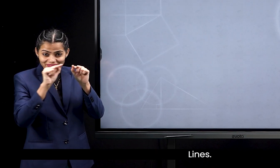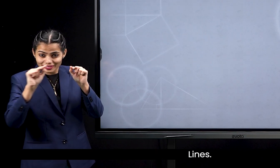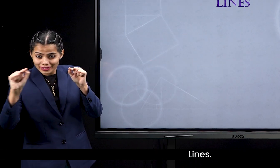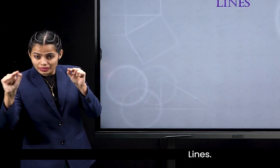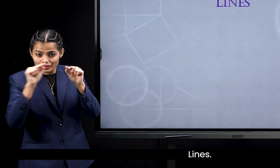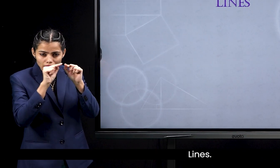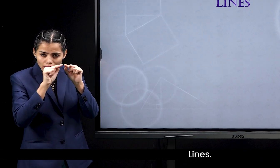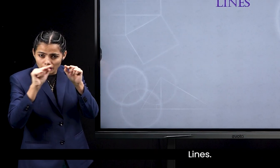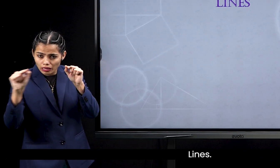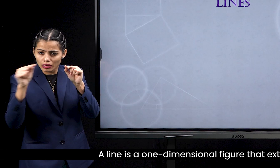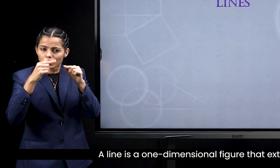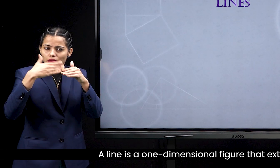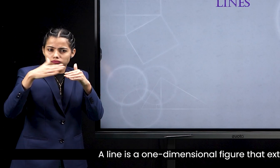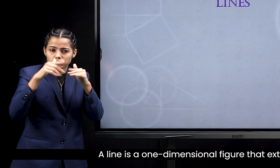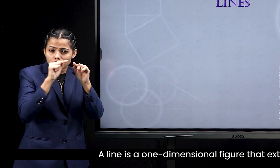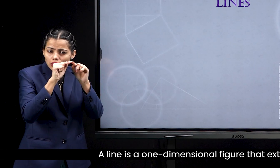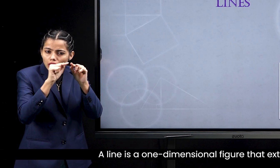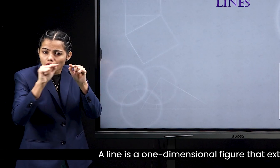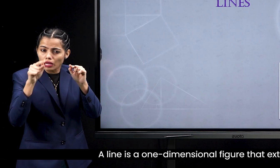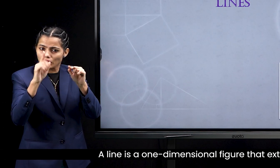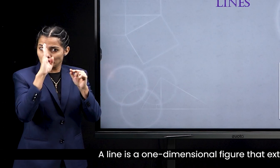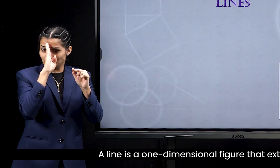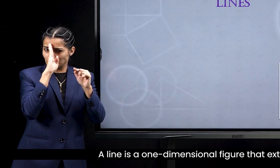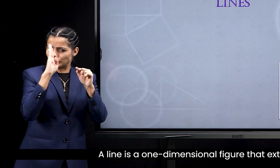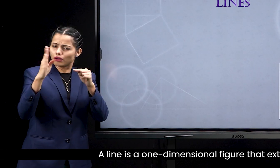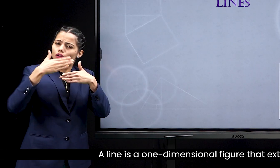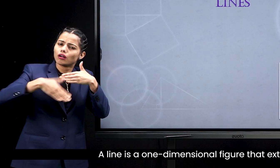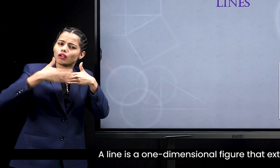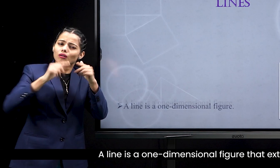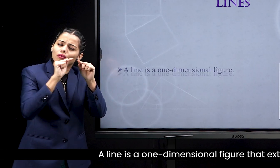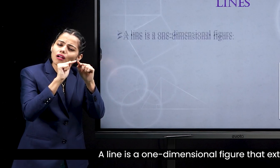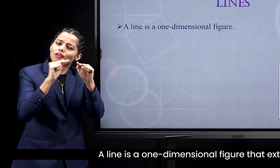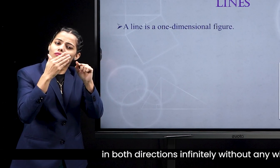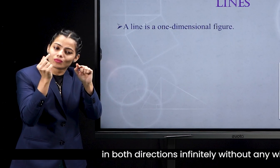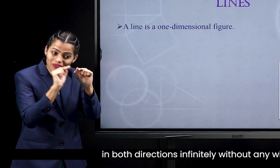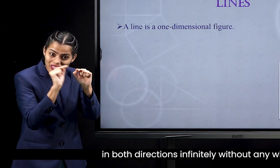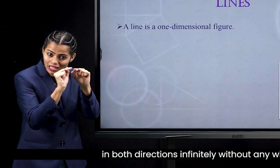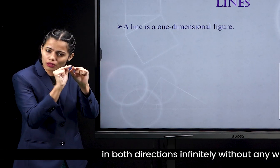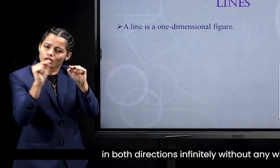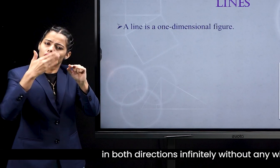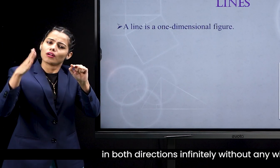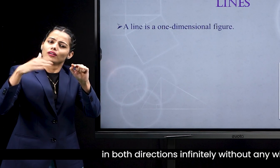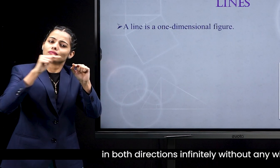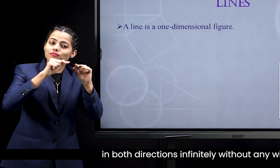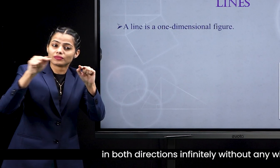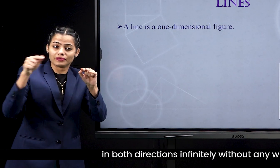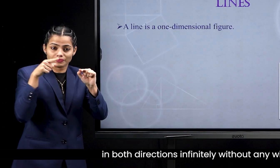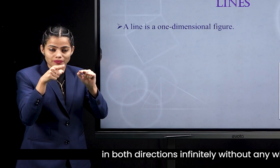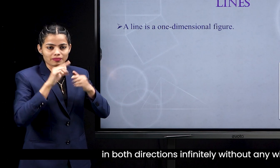Lines. A line is one-dimensional figure that extends in both directions infinitely without